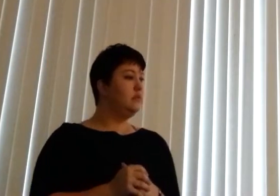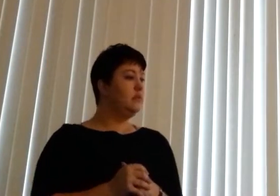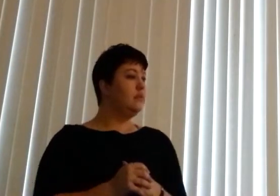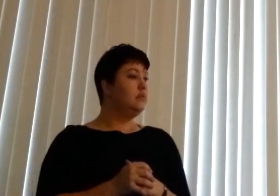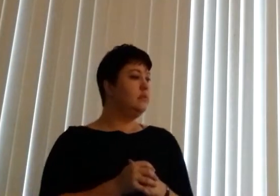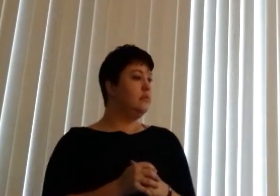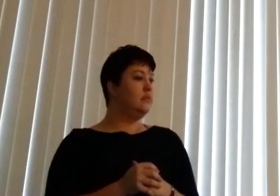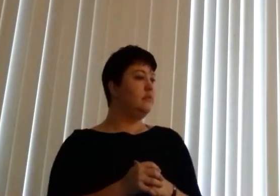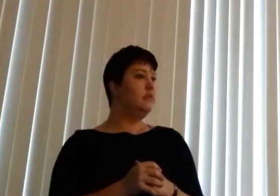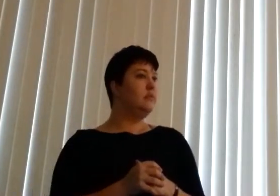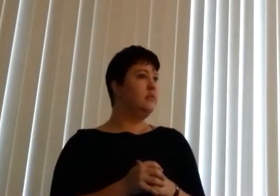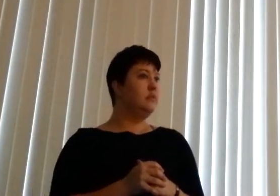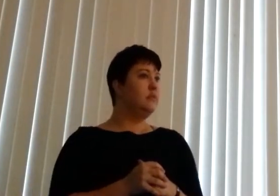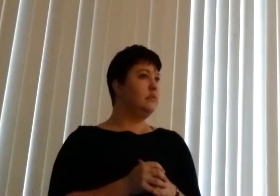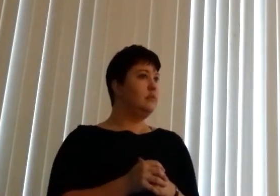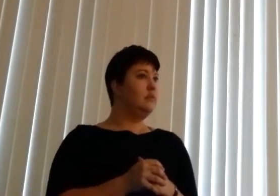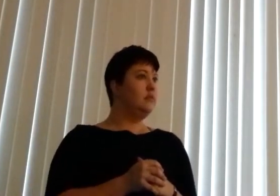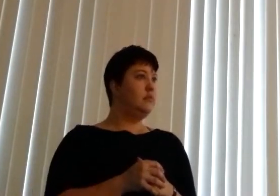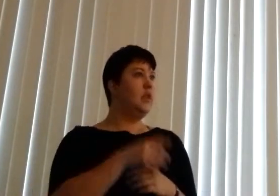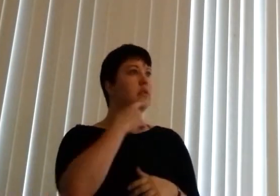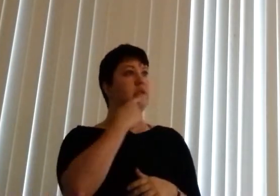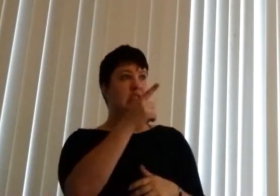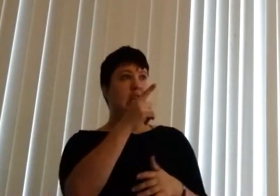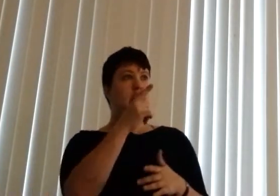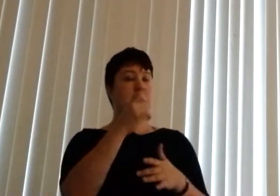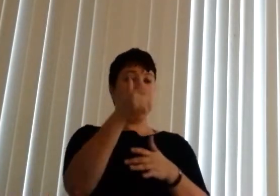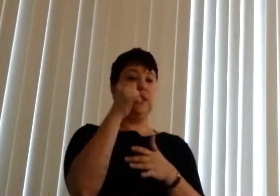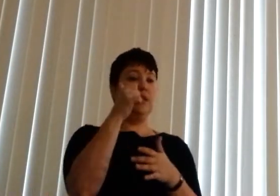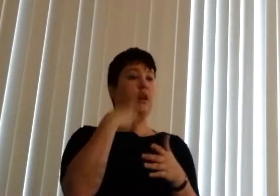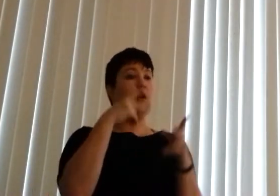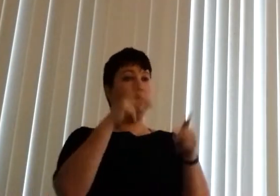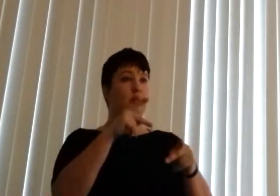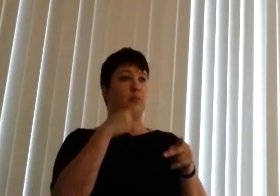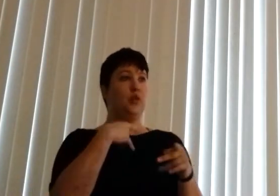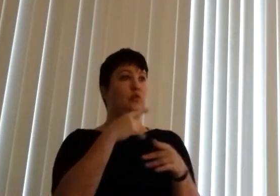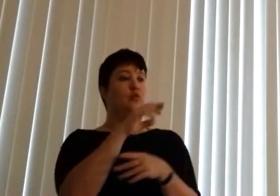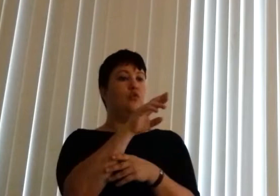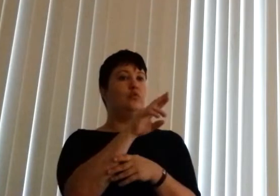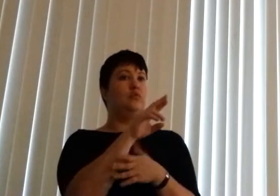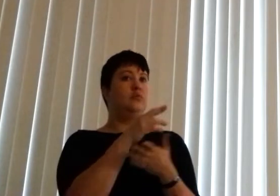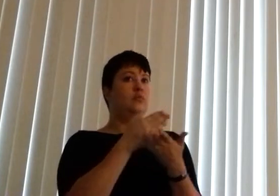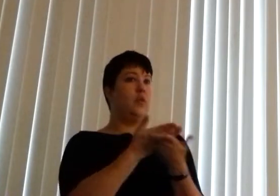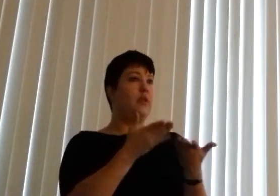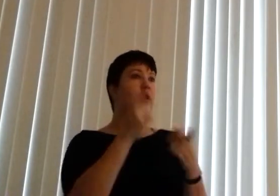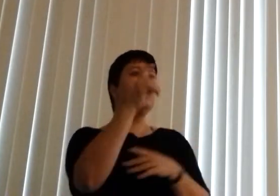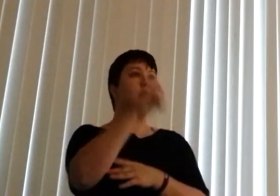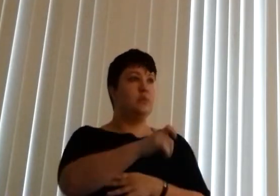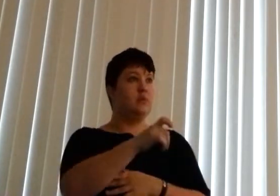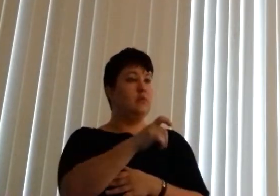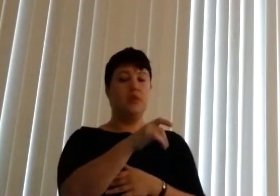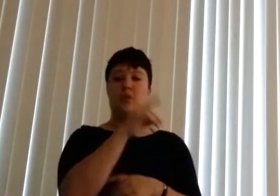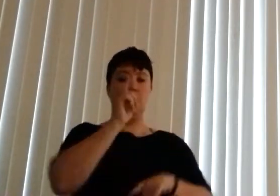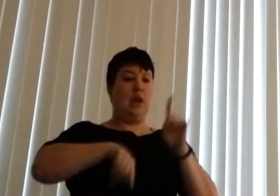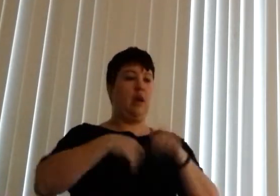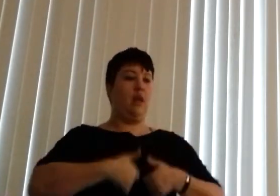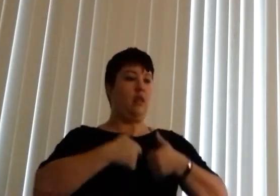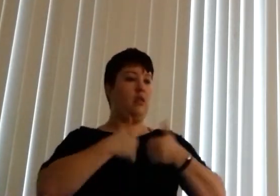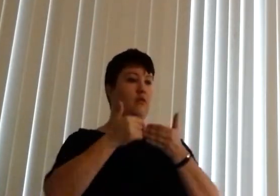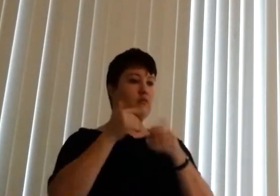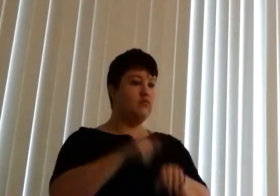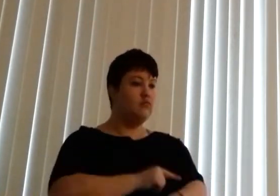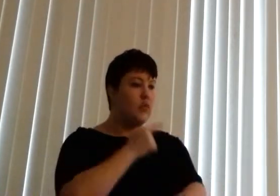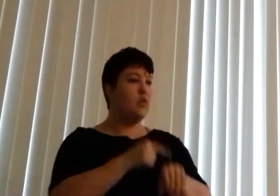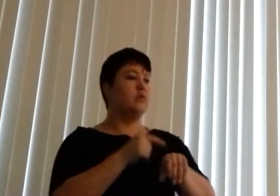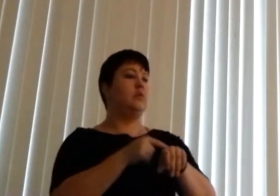The premise says denying a person a scarce resource on the basis that he will not live as long as another individual